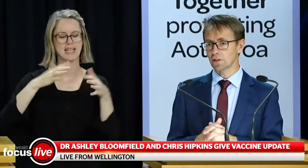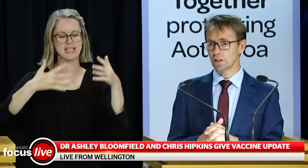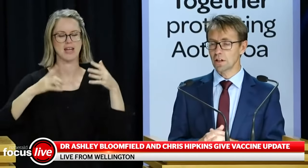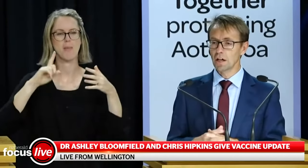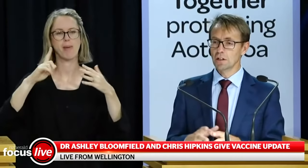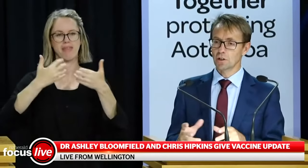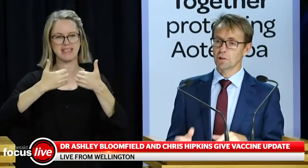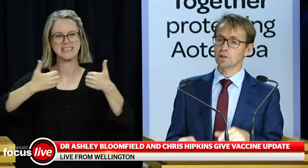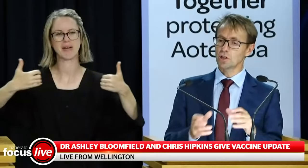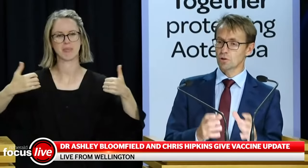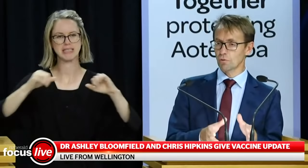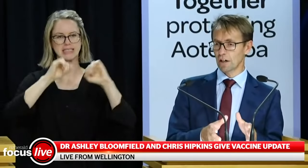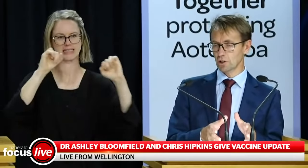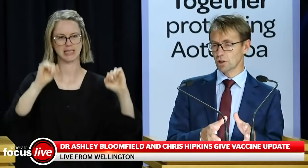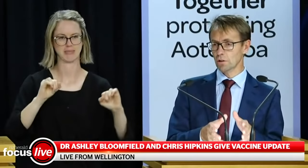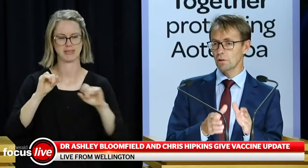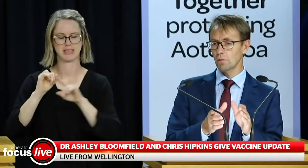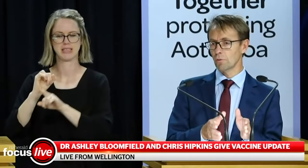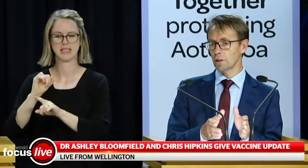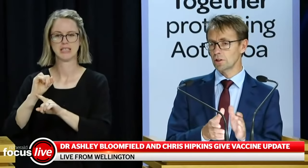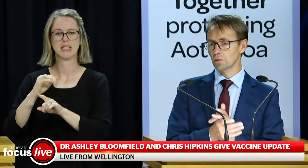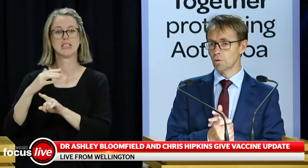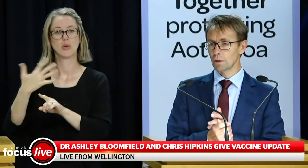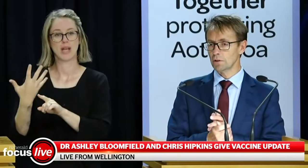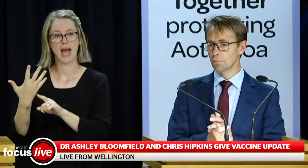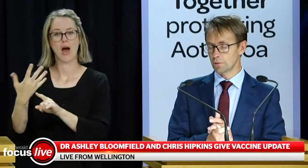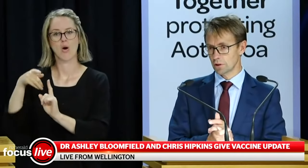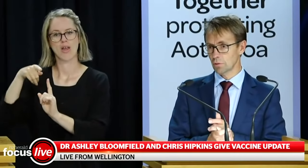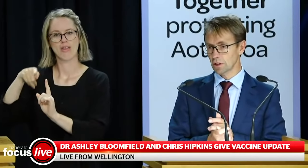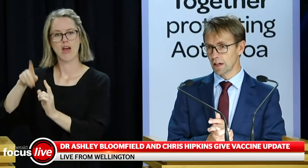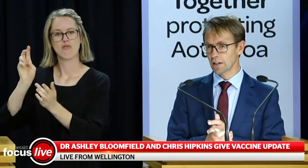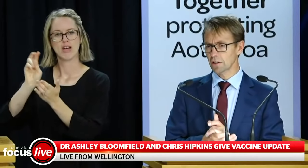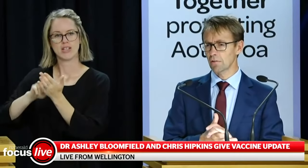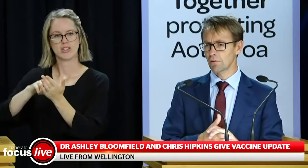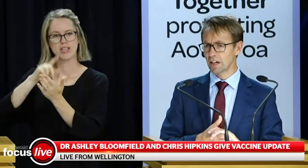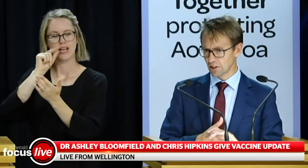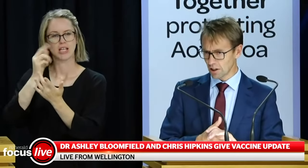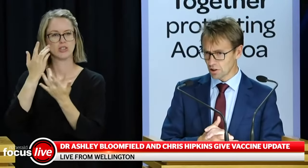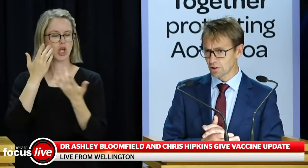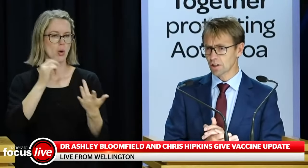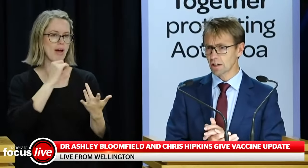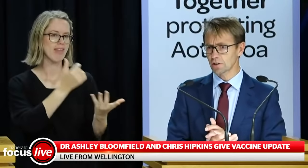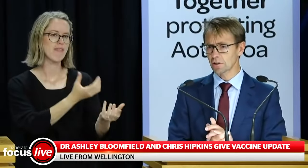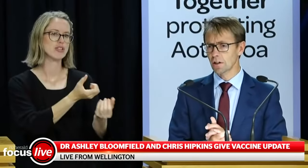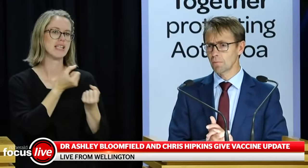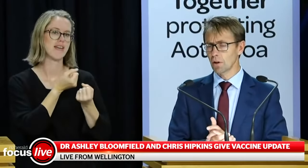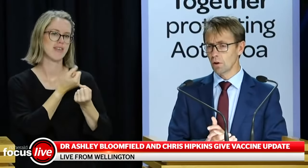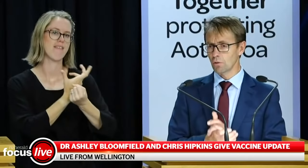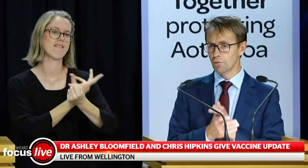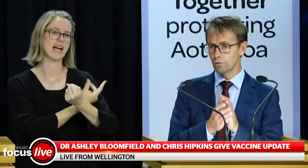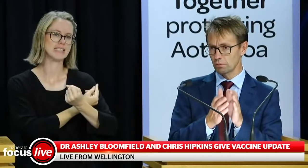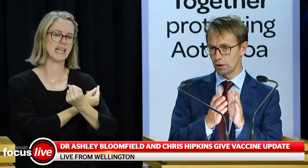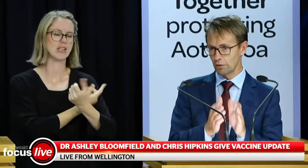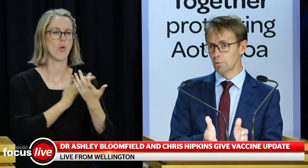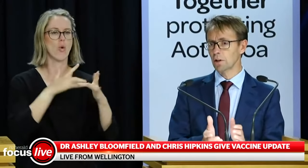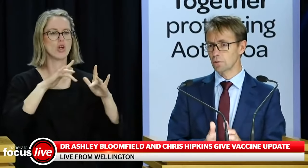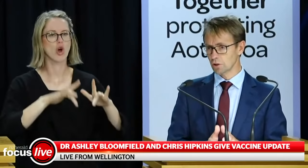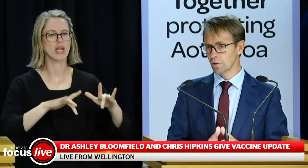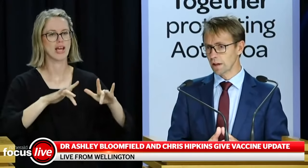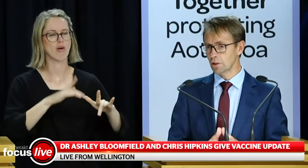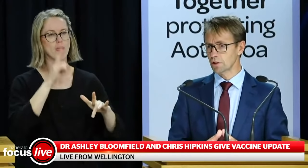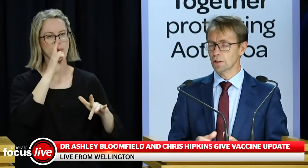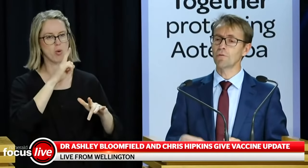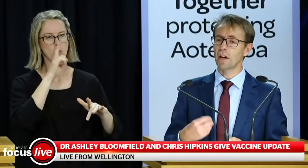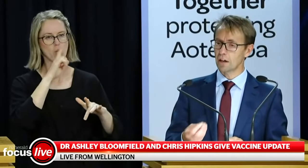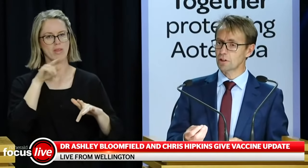as the Minister said. So an additional function of the register will be to indicate the vaccination status of everyone who